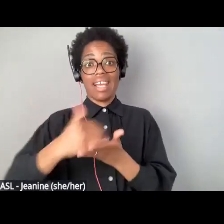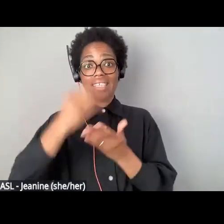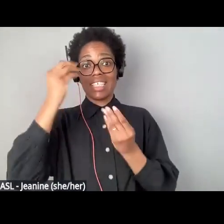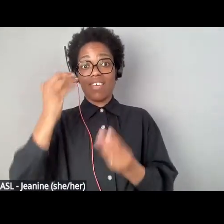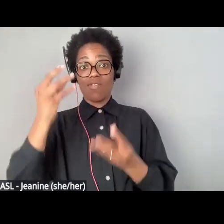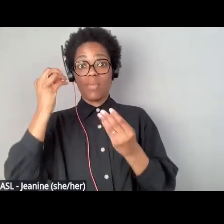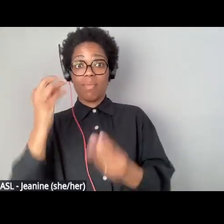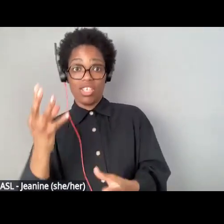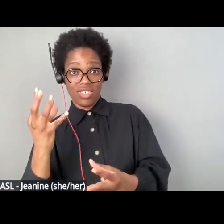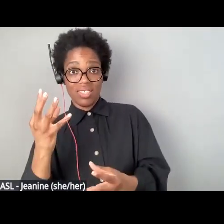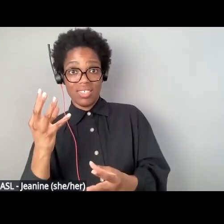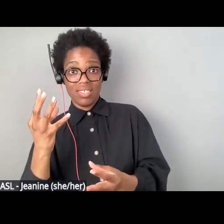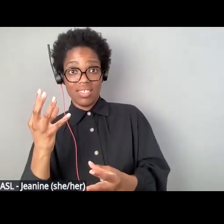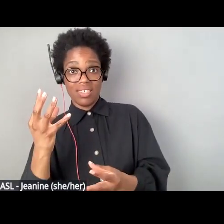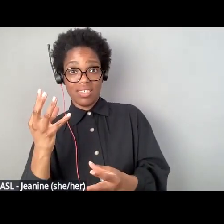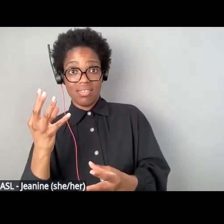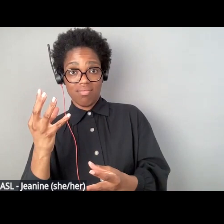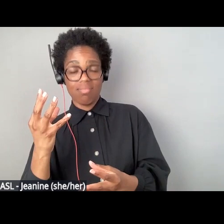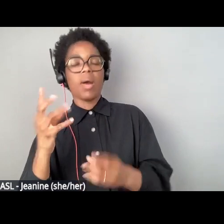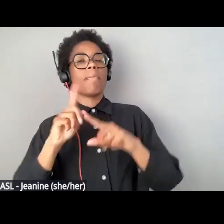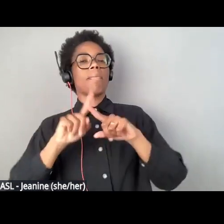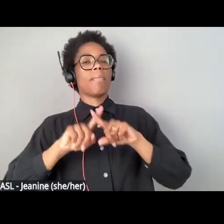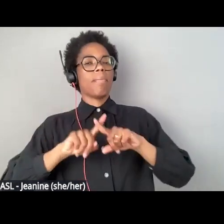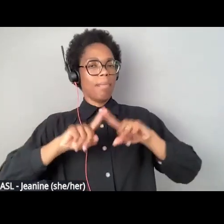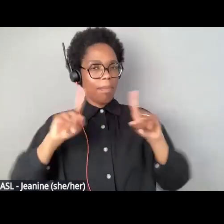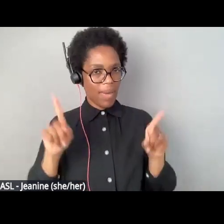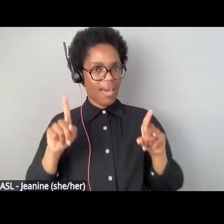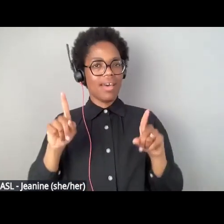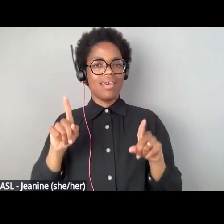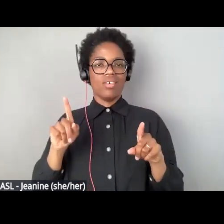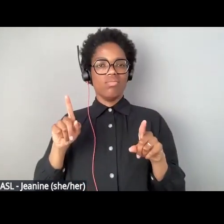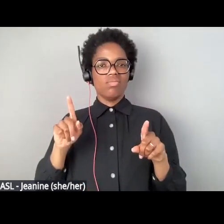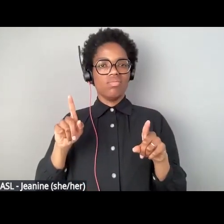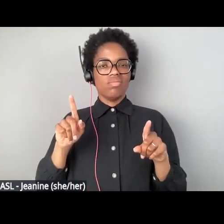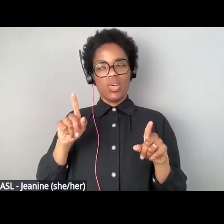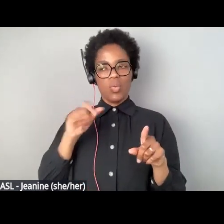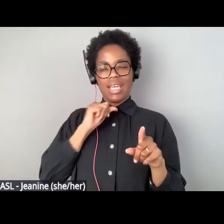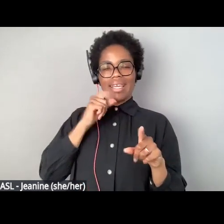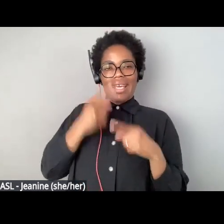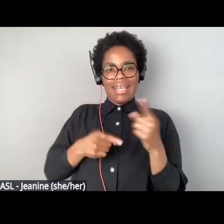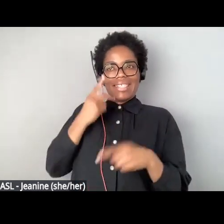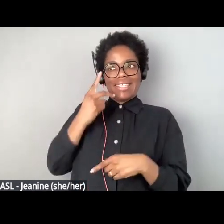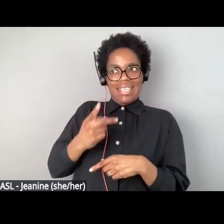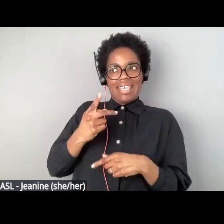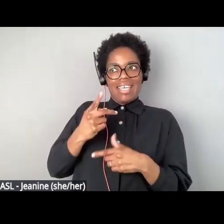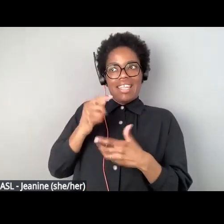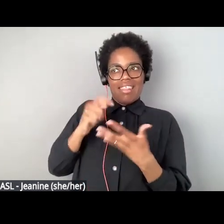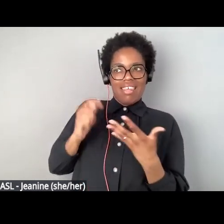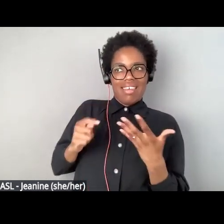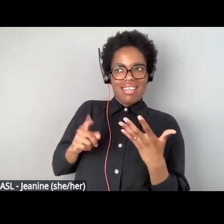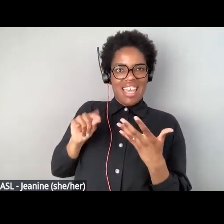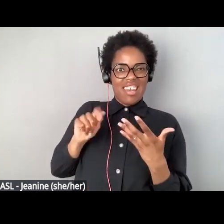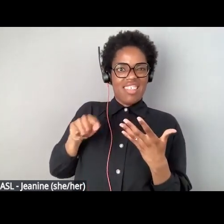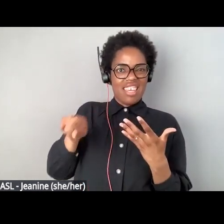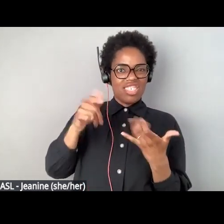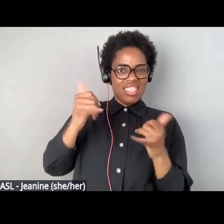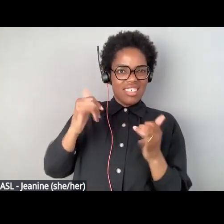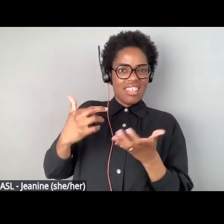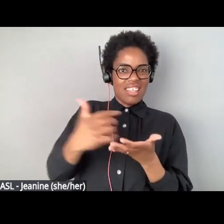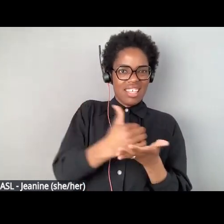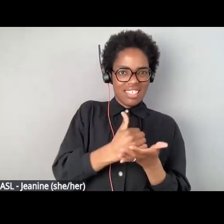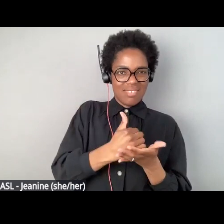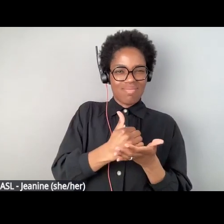think opting out, setting this precedent, letting them know that you don't want to share this stuff, and deleting